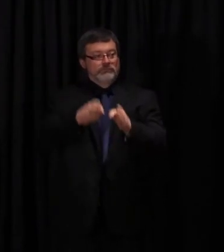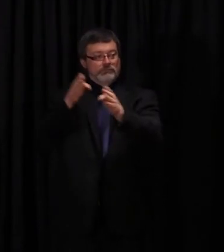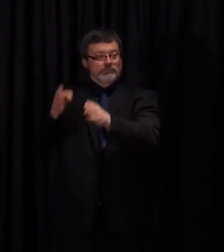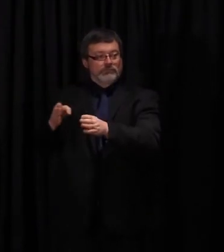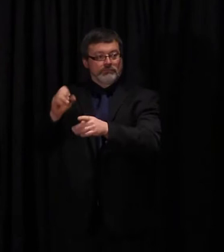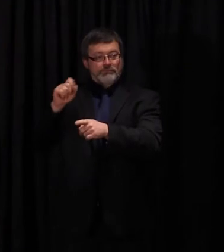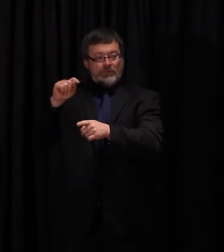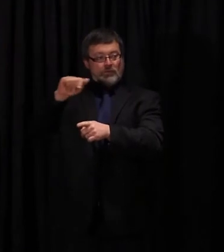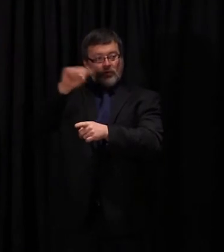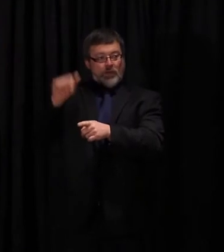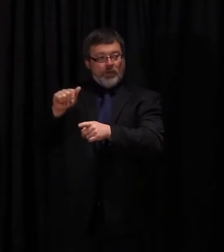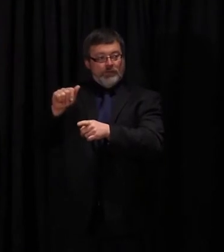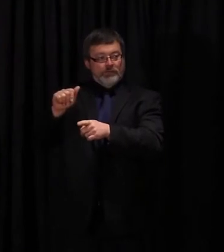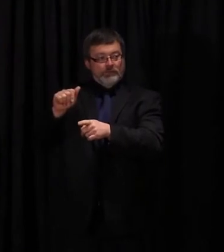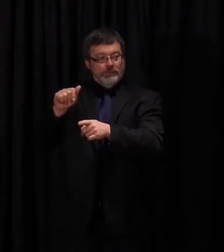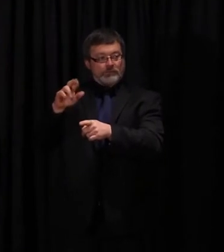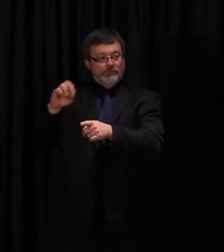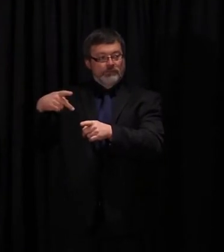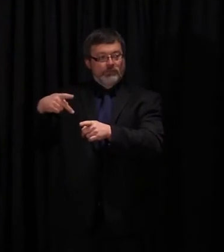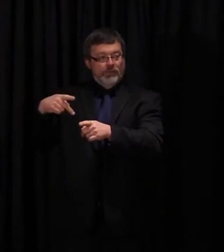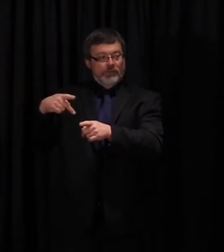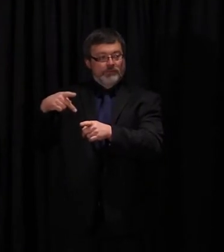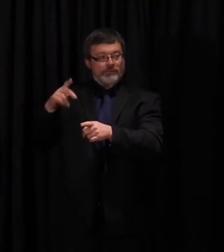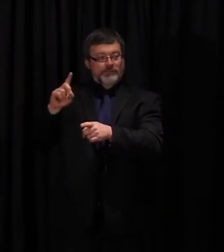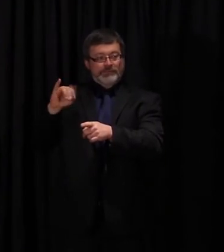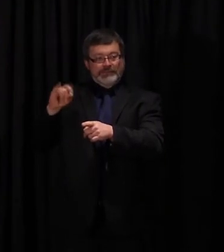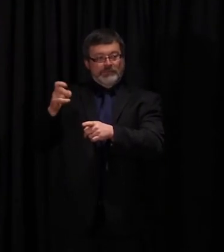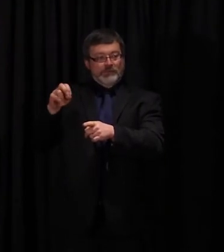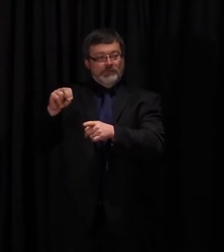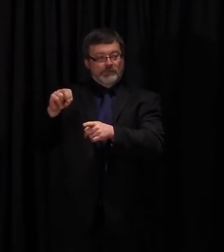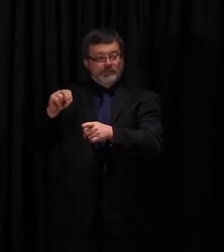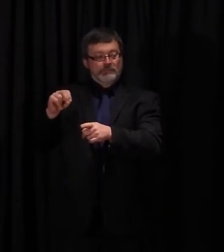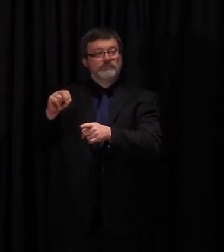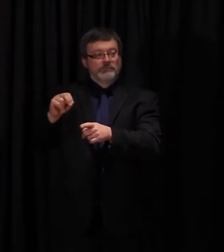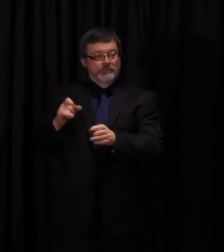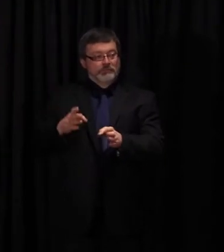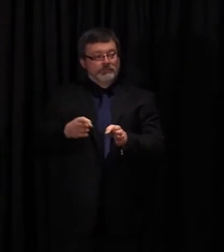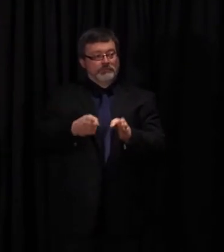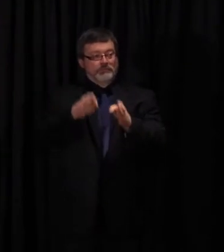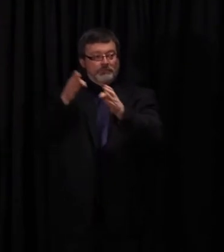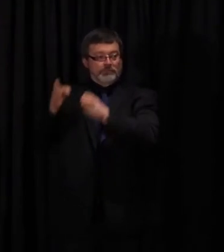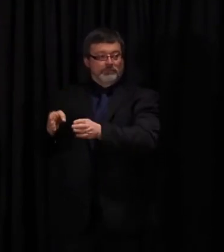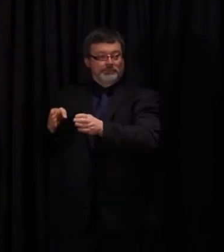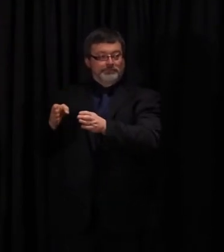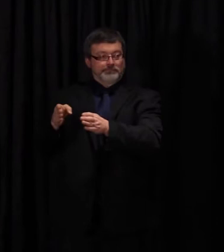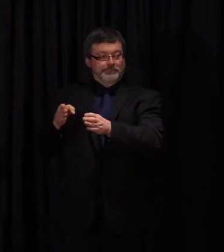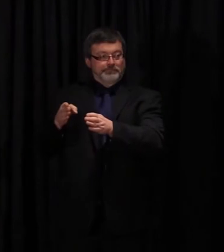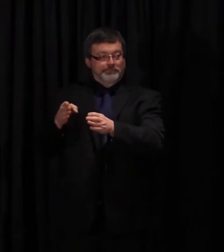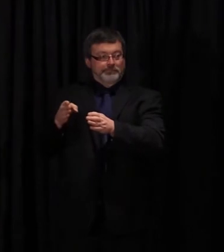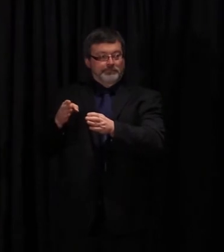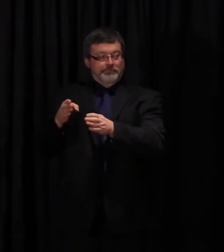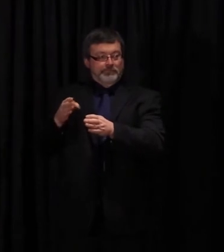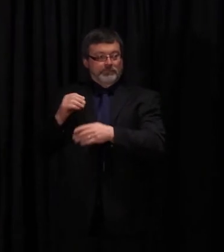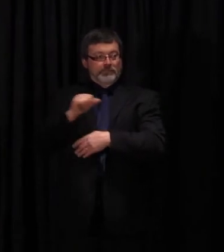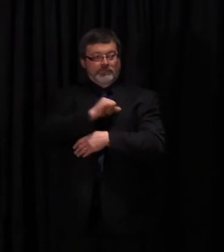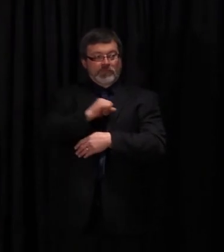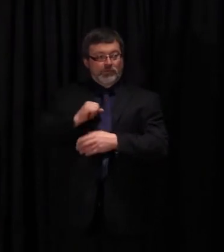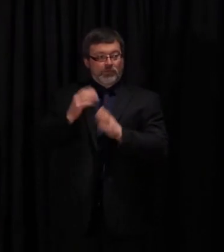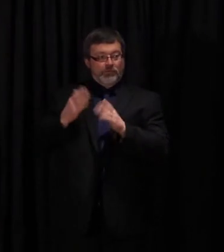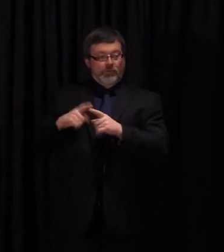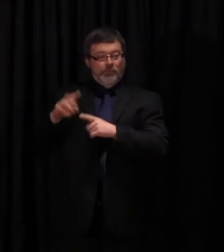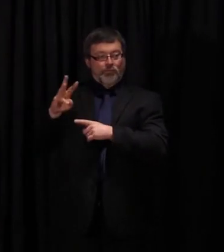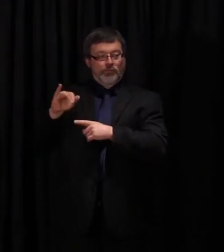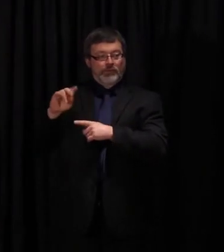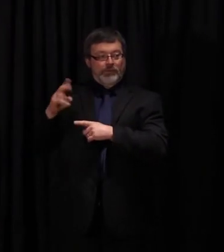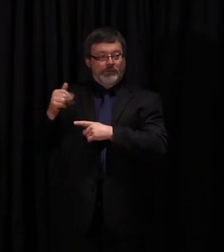Albans, Representative Dickinson, St. Albans Town, Representative Dickinson. The senator from Windham,